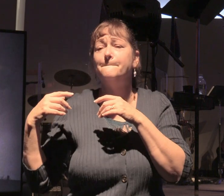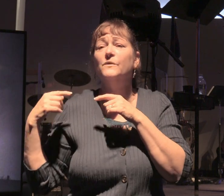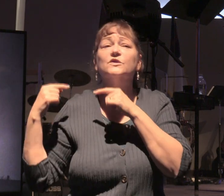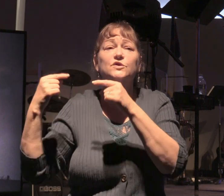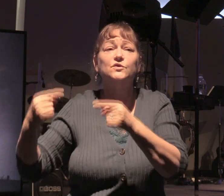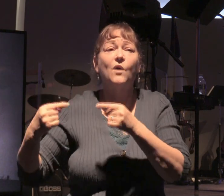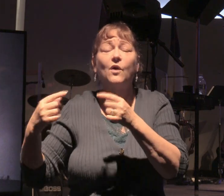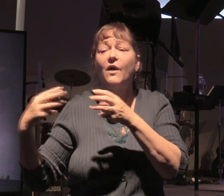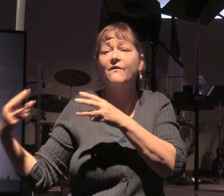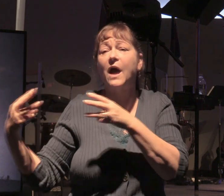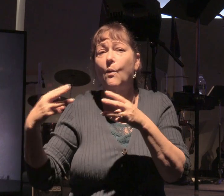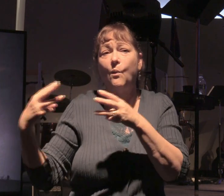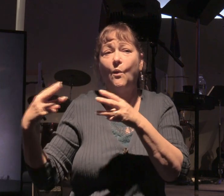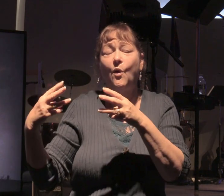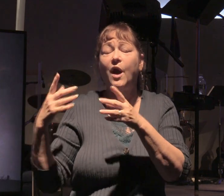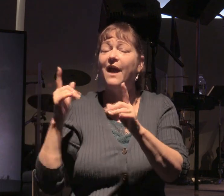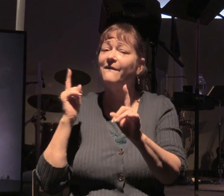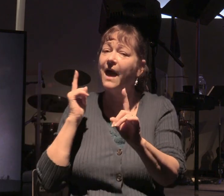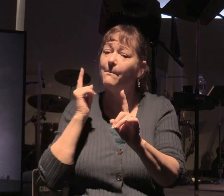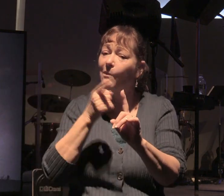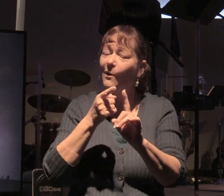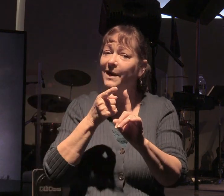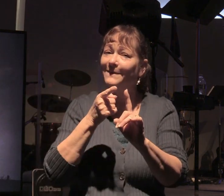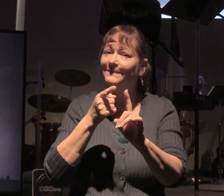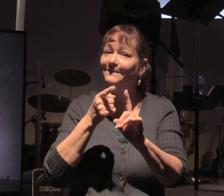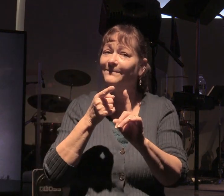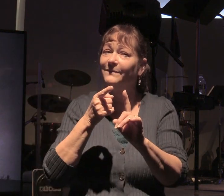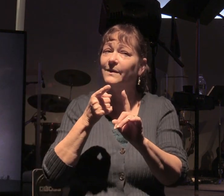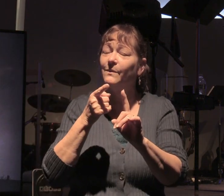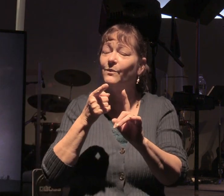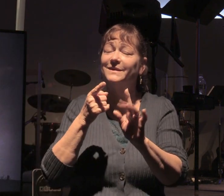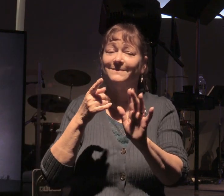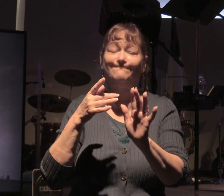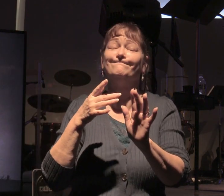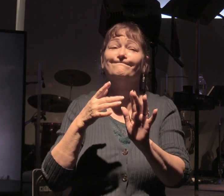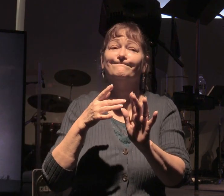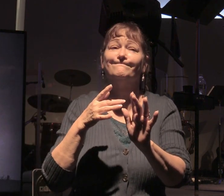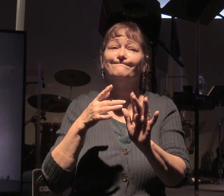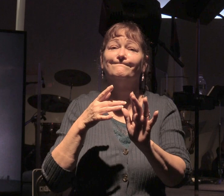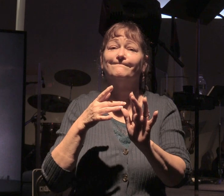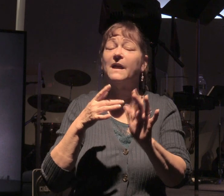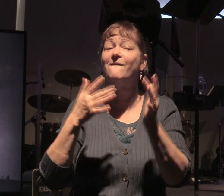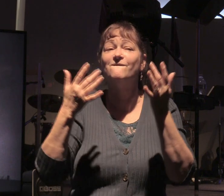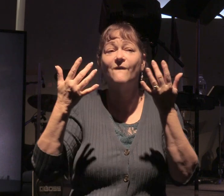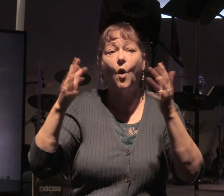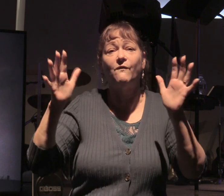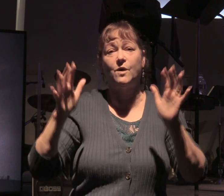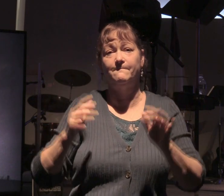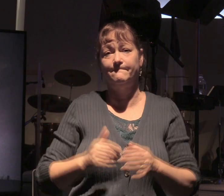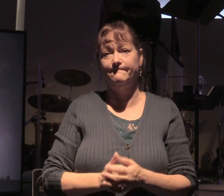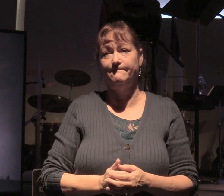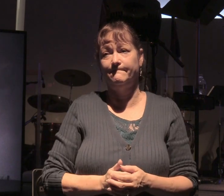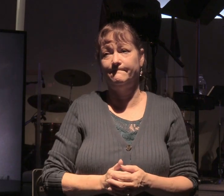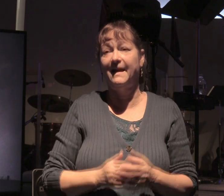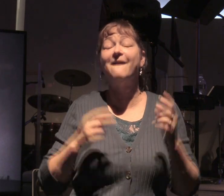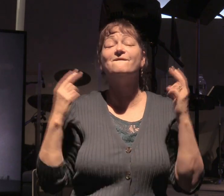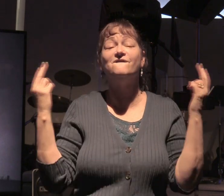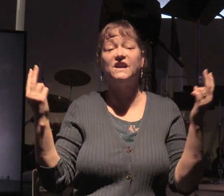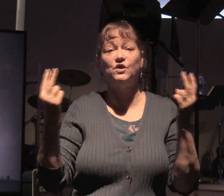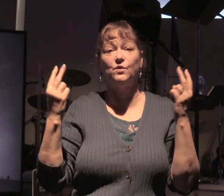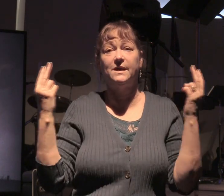had been to that point was officially declared over. It was